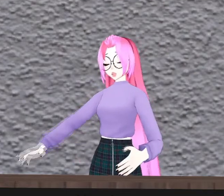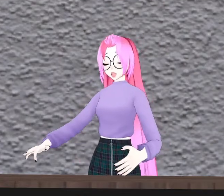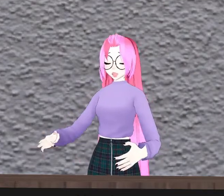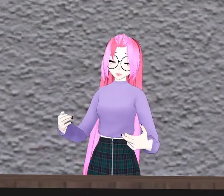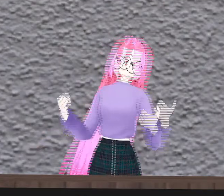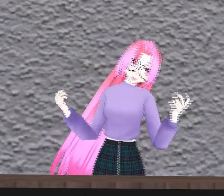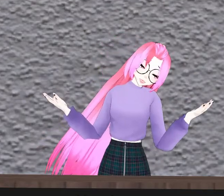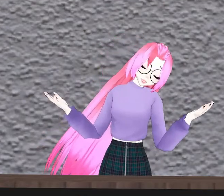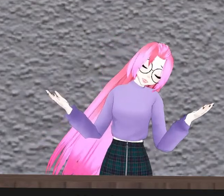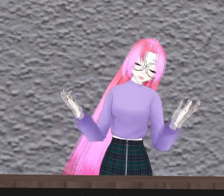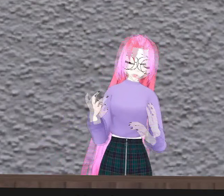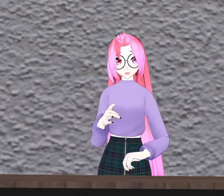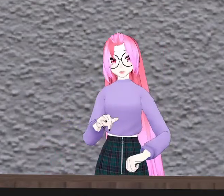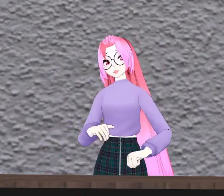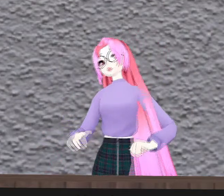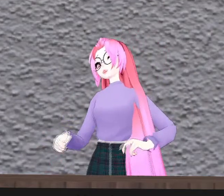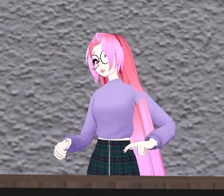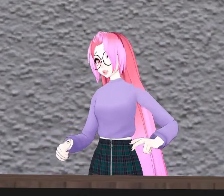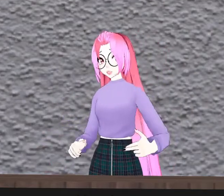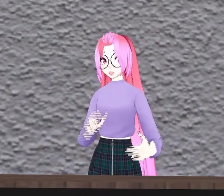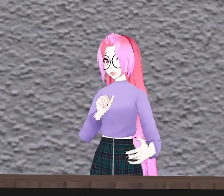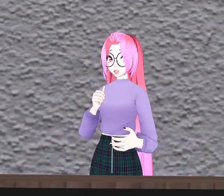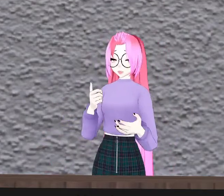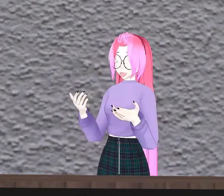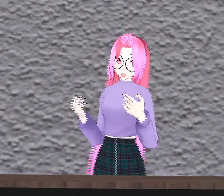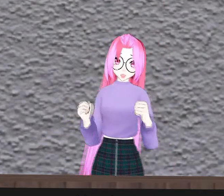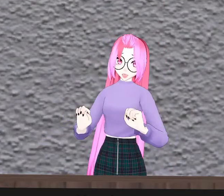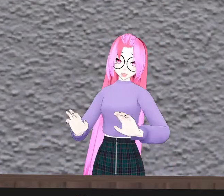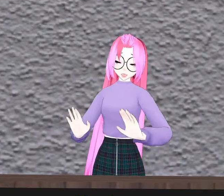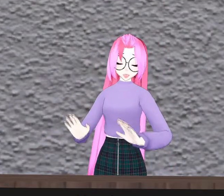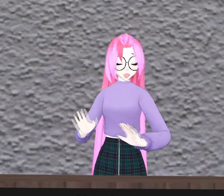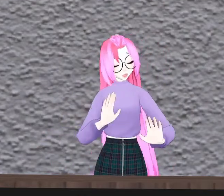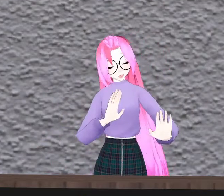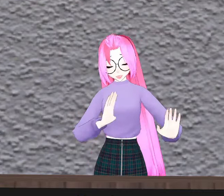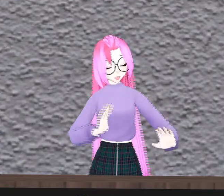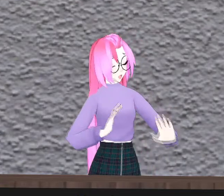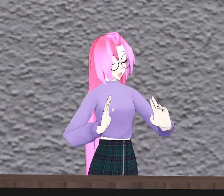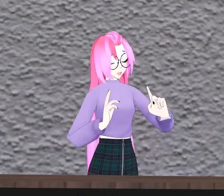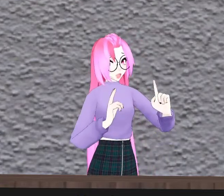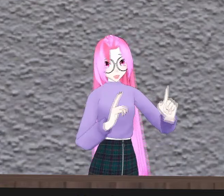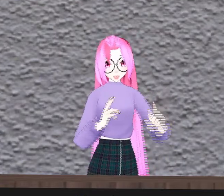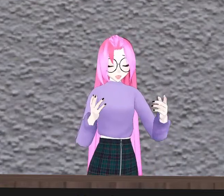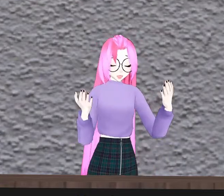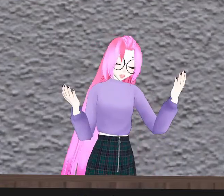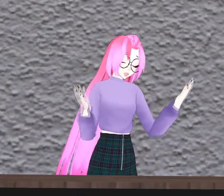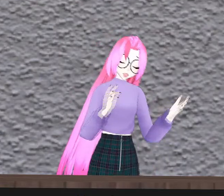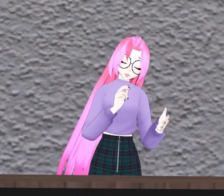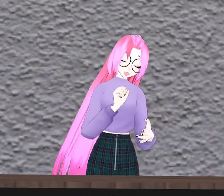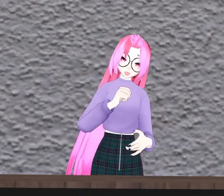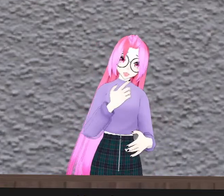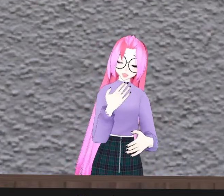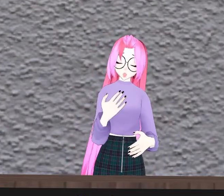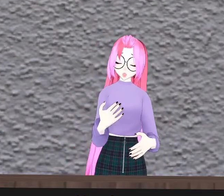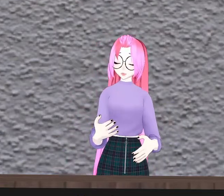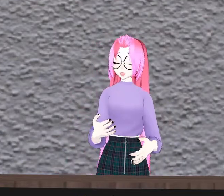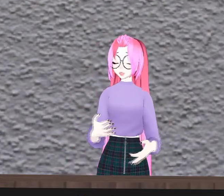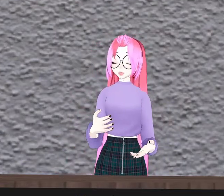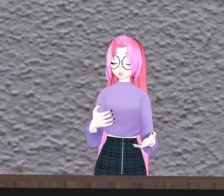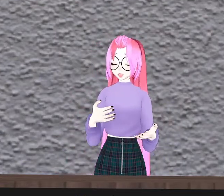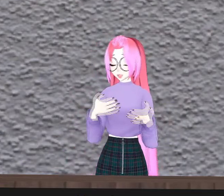like, I don't really want that name sign. It is totally fine and respectful to say, no thank you. If somebody gives you a